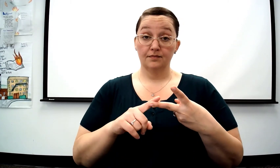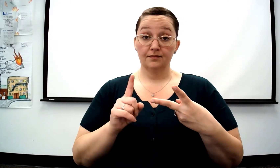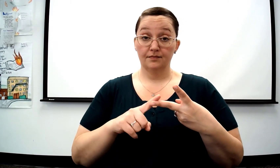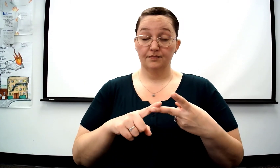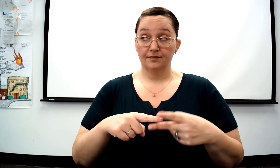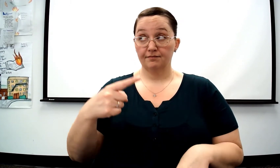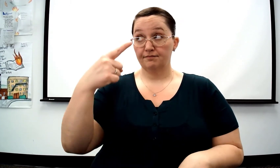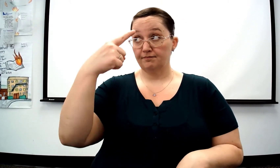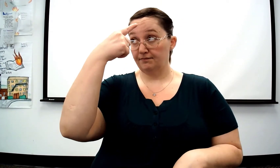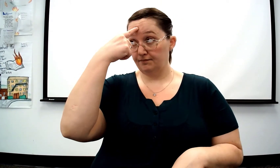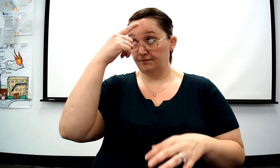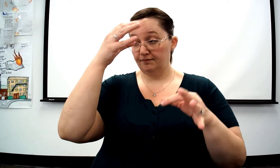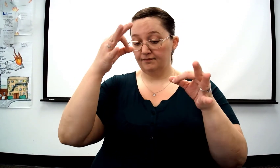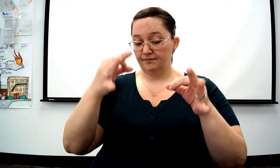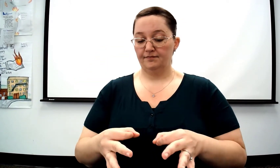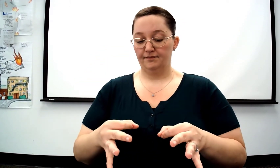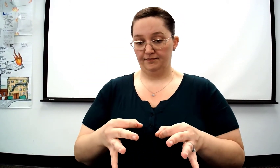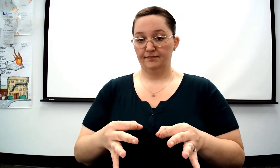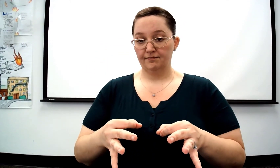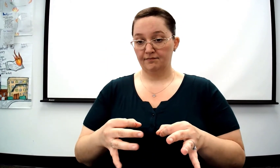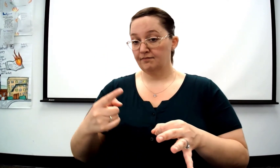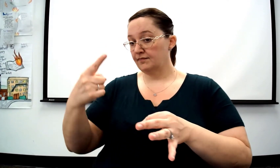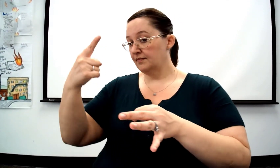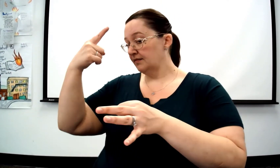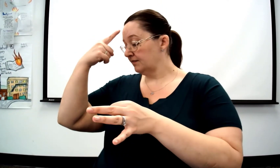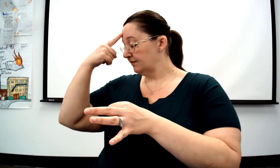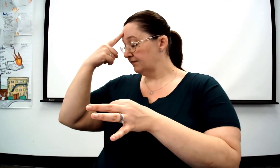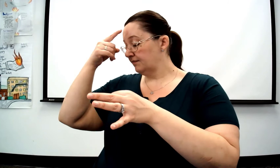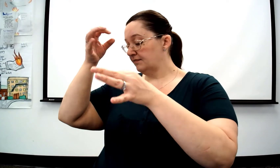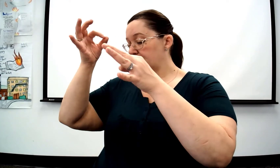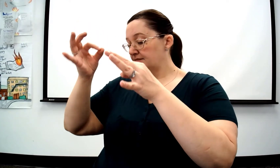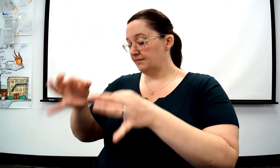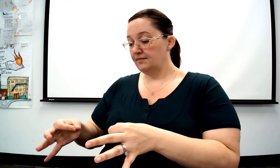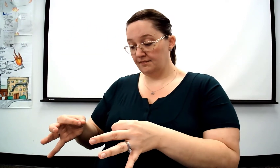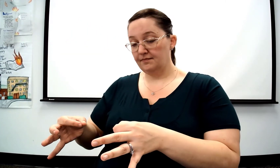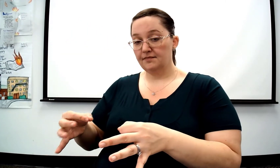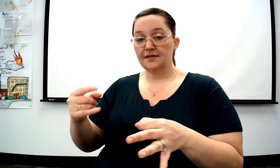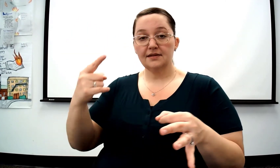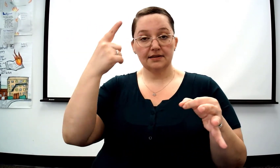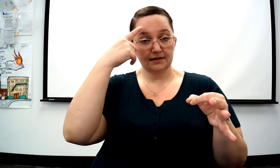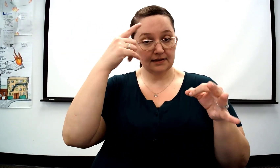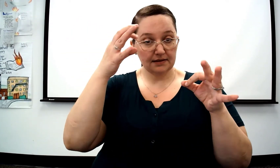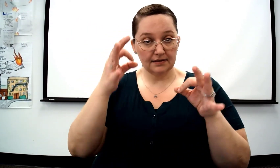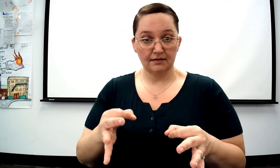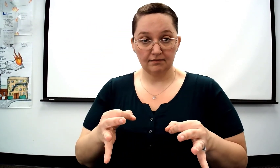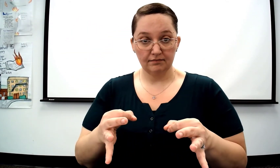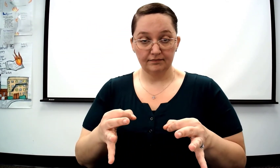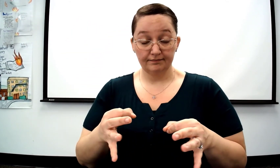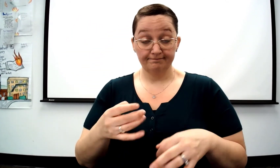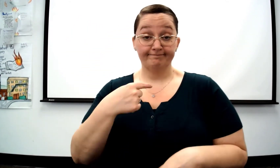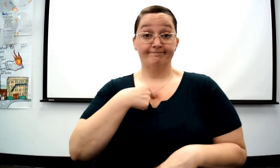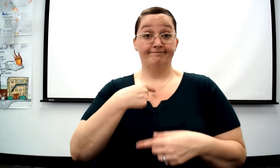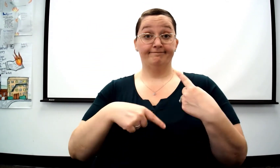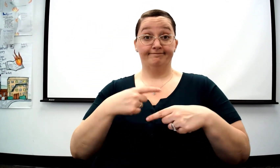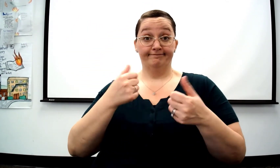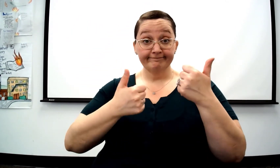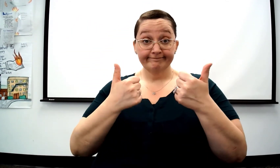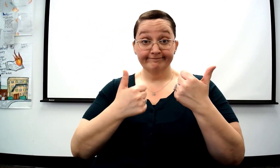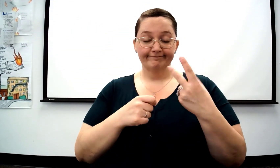Or second, you can touch your forehead first, think, and then put down the two F's, decide. I